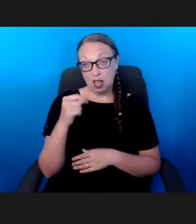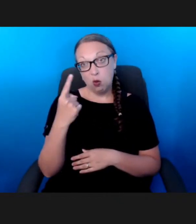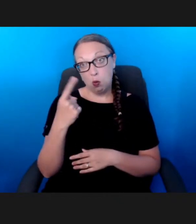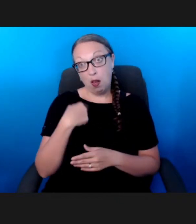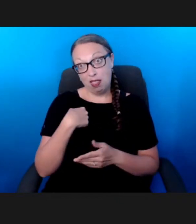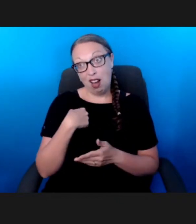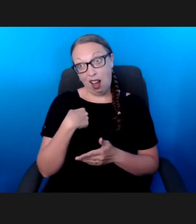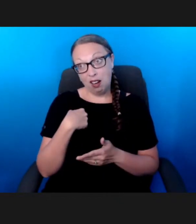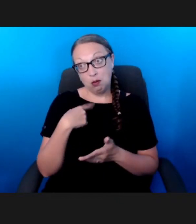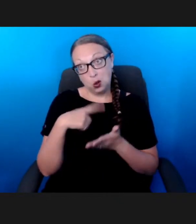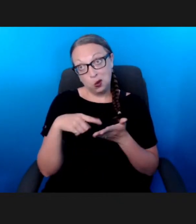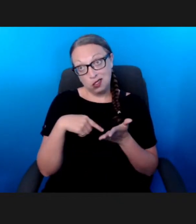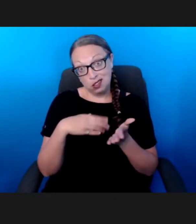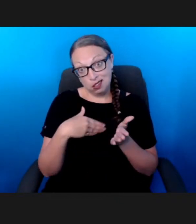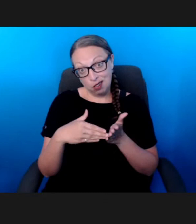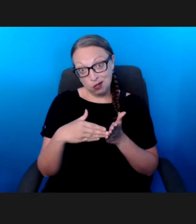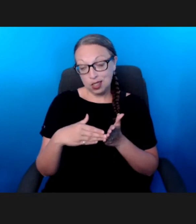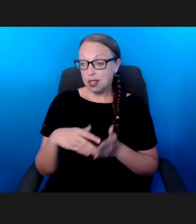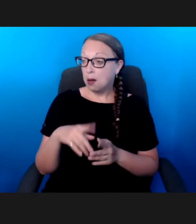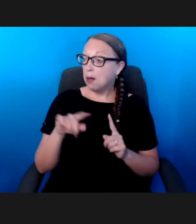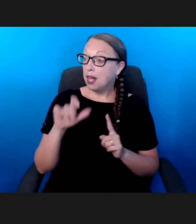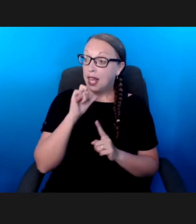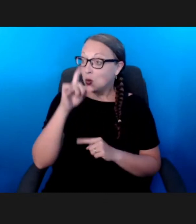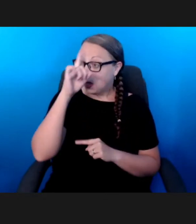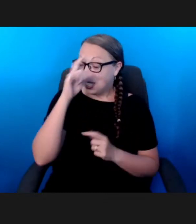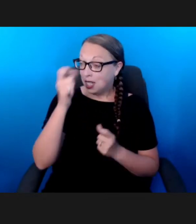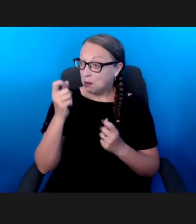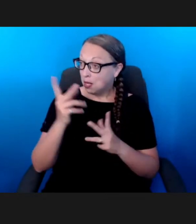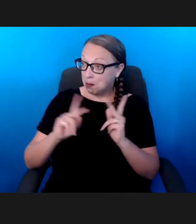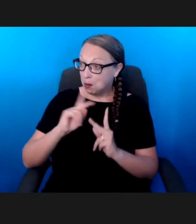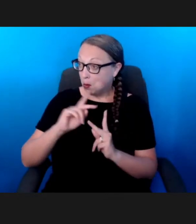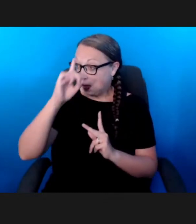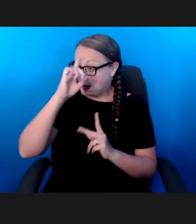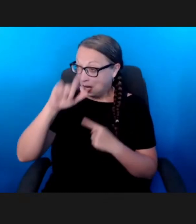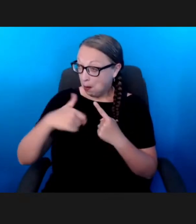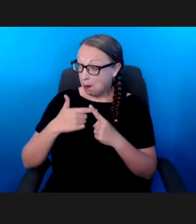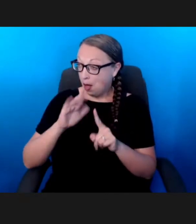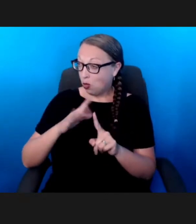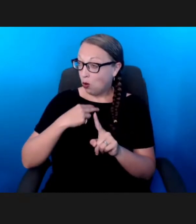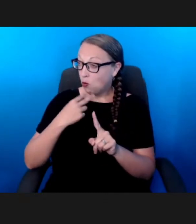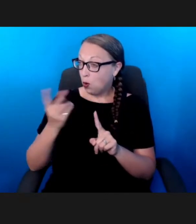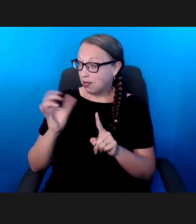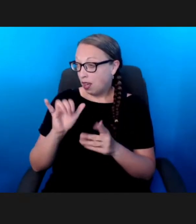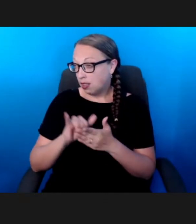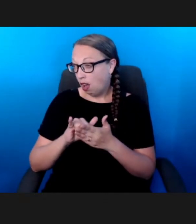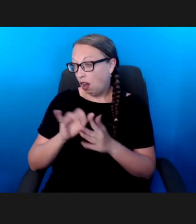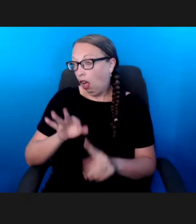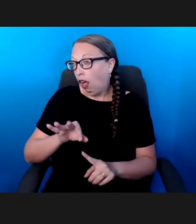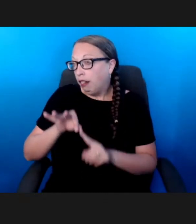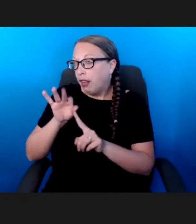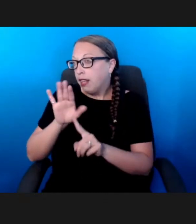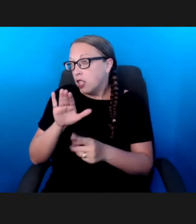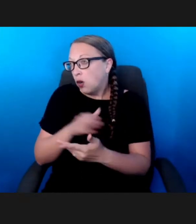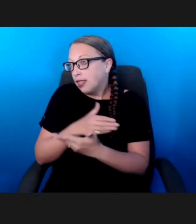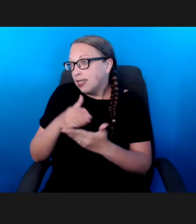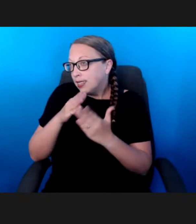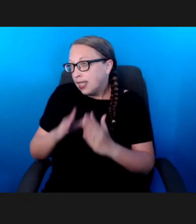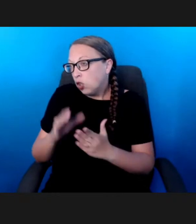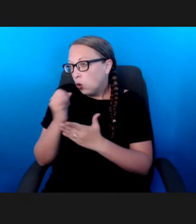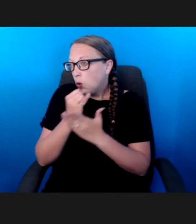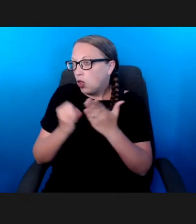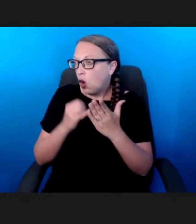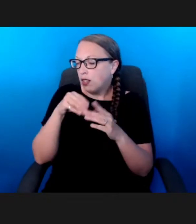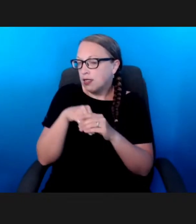And I don't think many people do think of their voice like that, unless they're, a singer or like you, an artist in